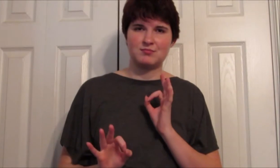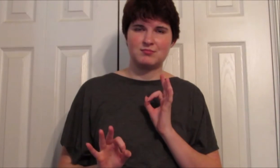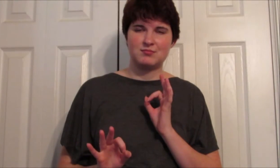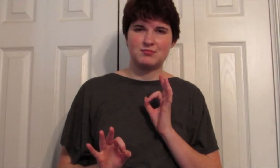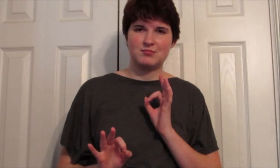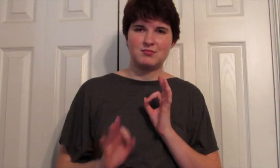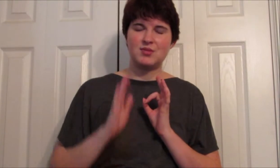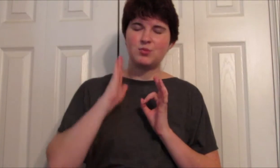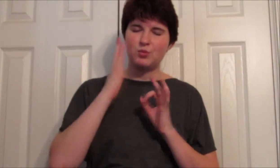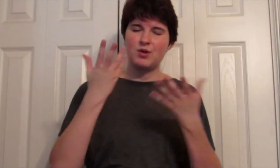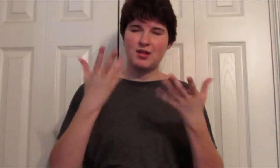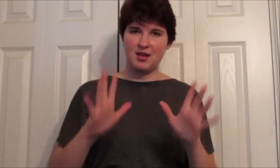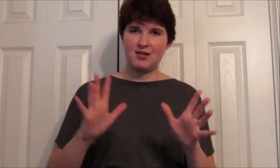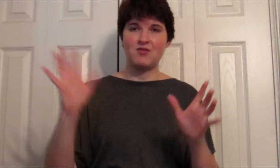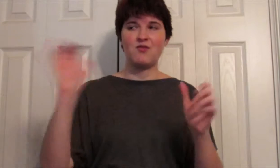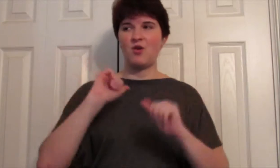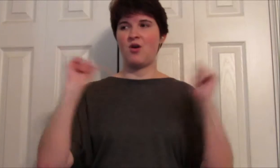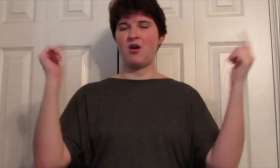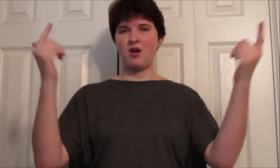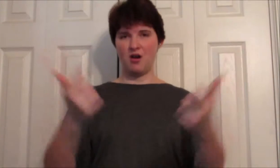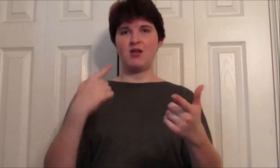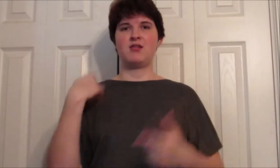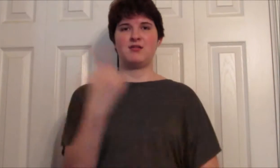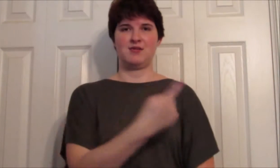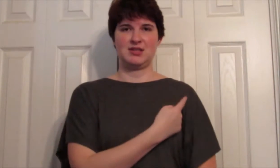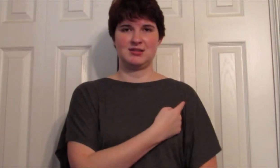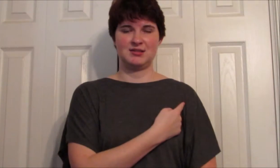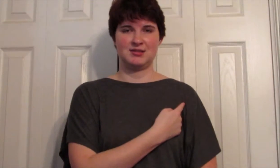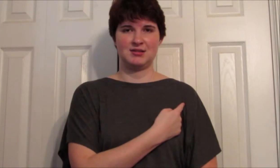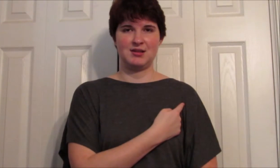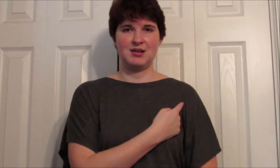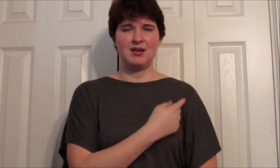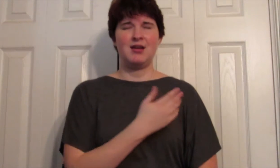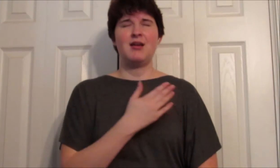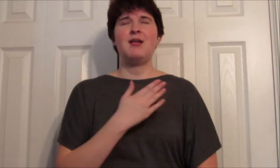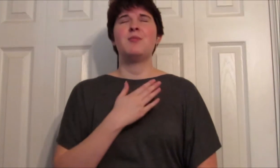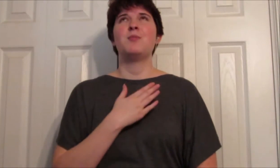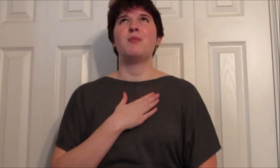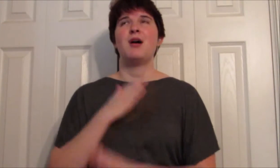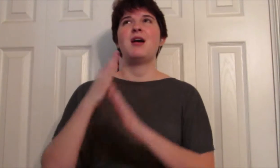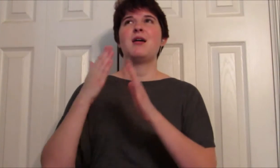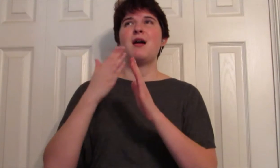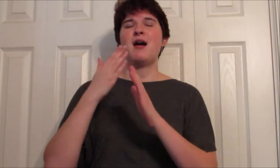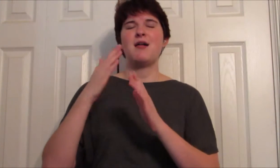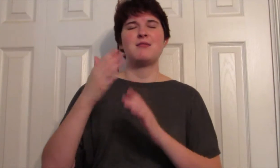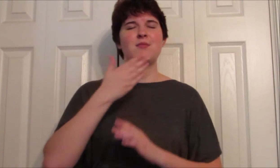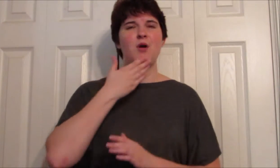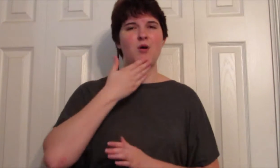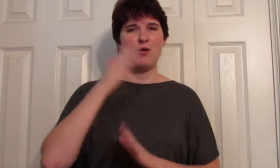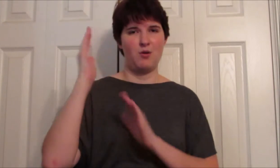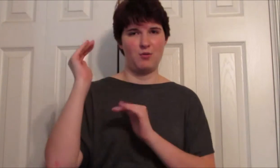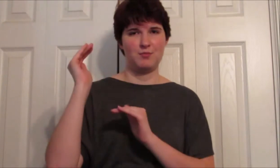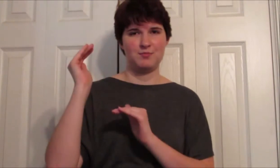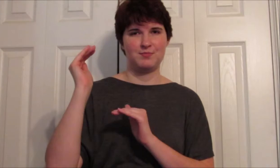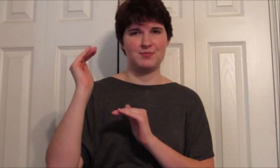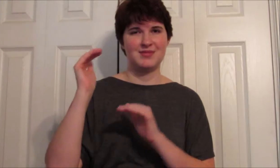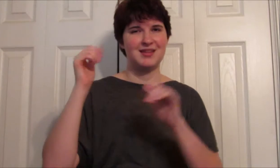end for each one of us. And my deepest hope is that every person who hears this message will